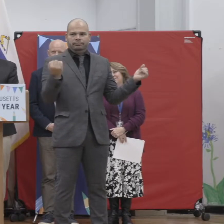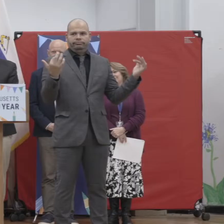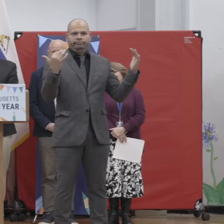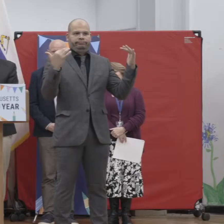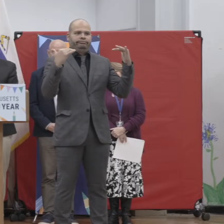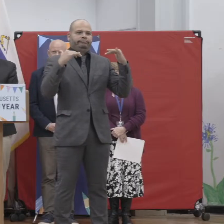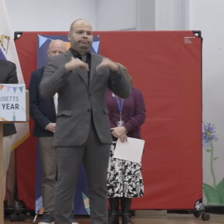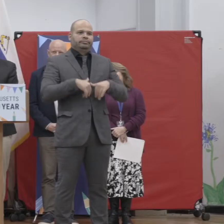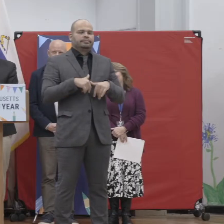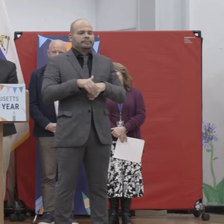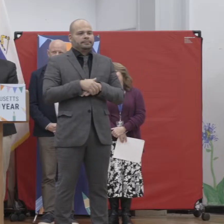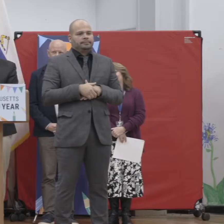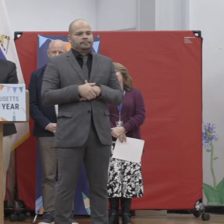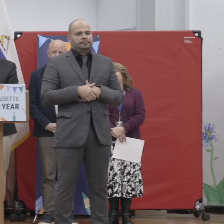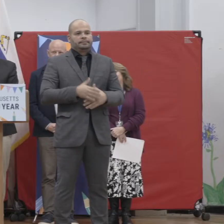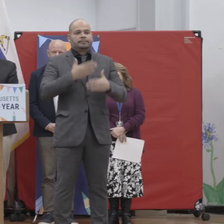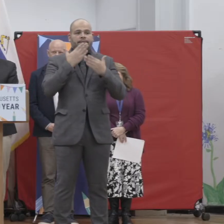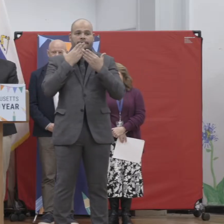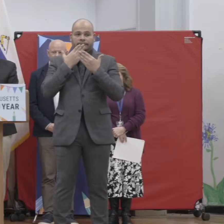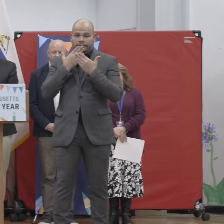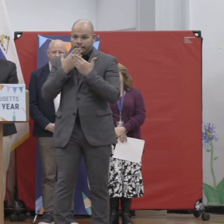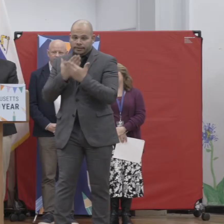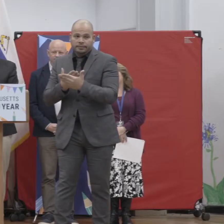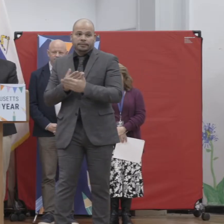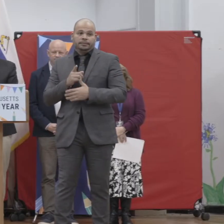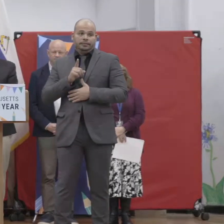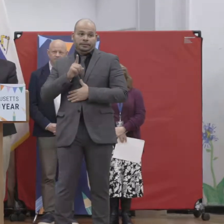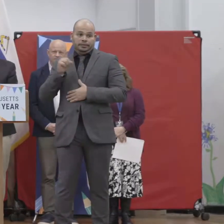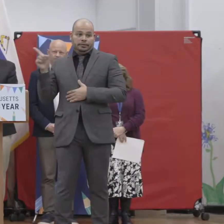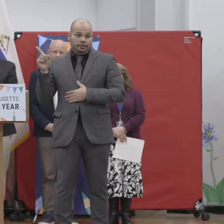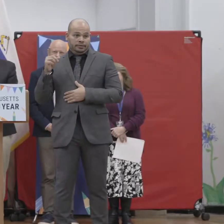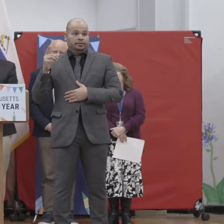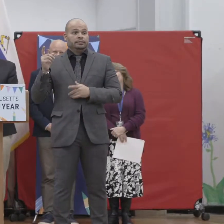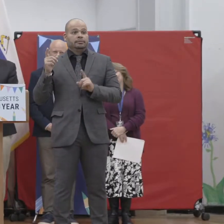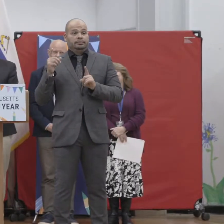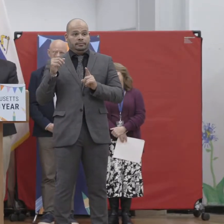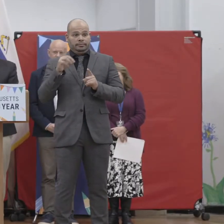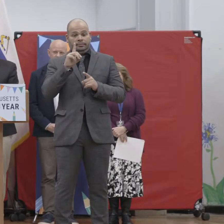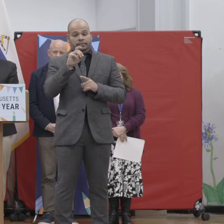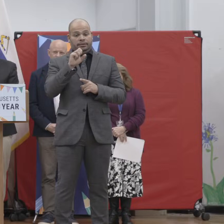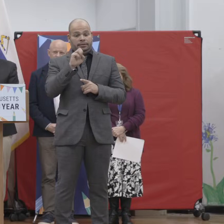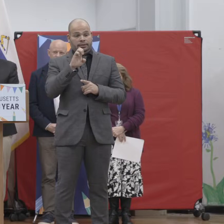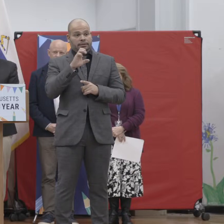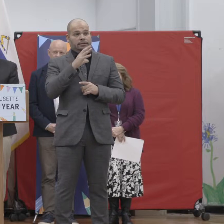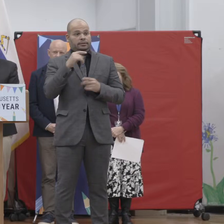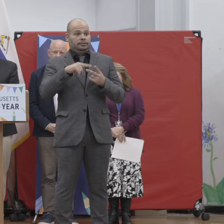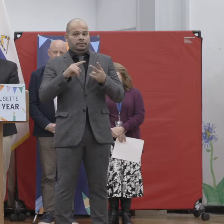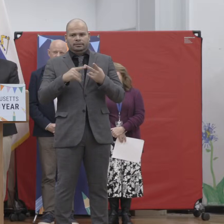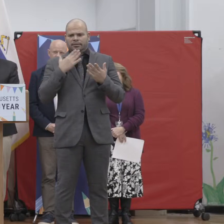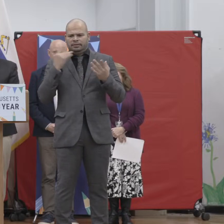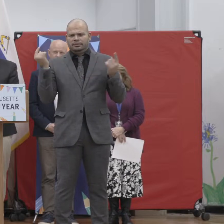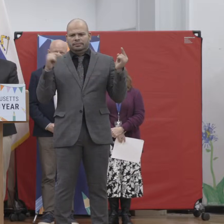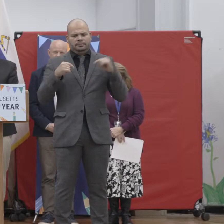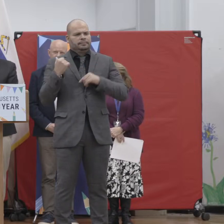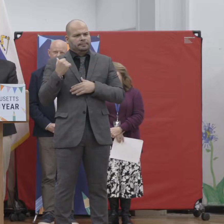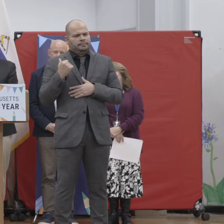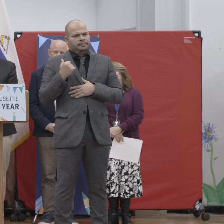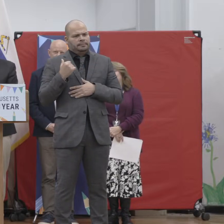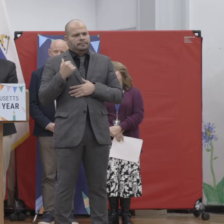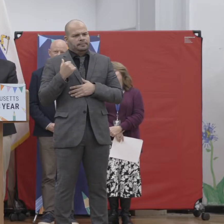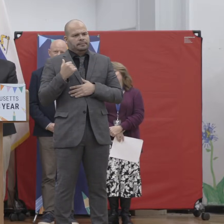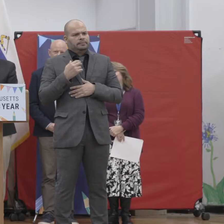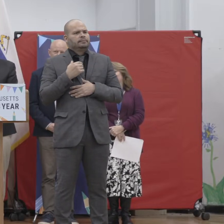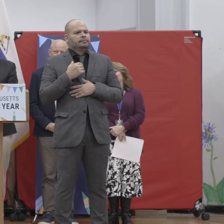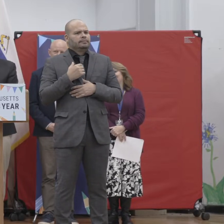and DESE, for this award. I am really humbled to be selected, and I am grateful to everyone who has been a part of